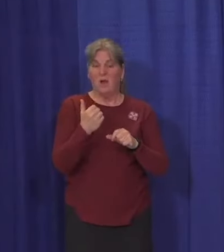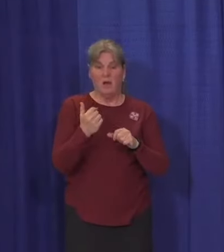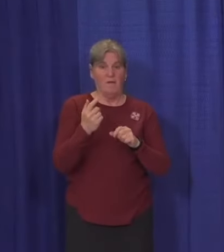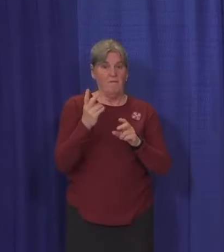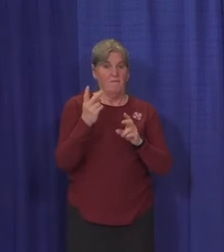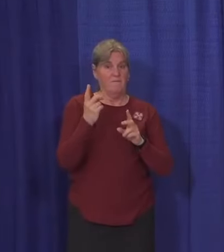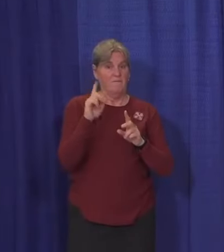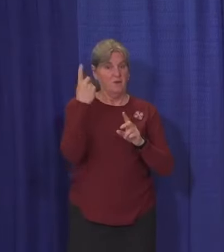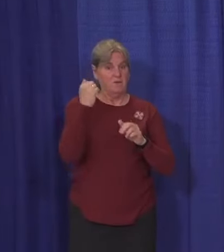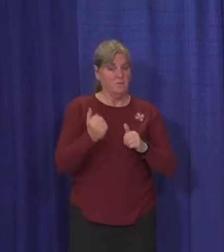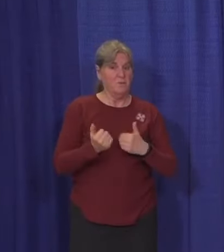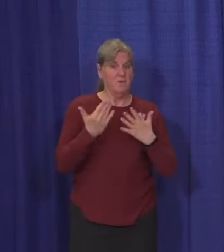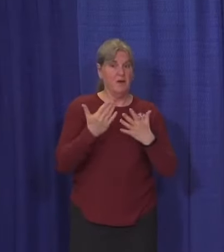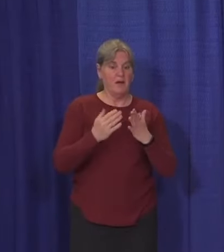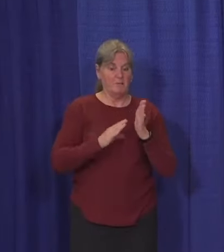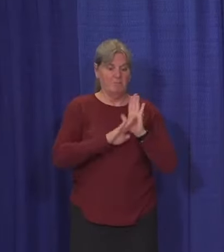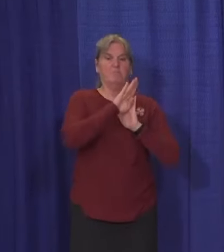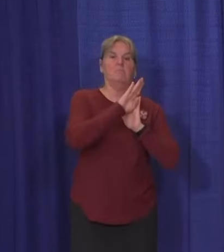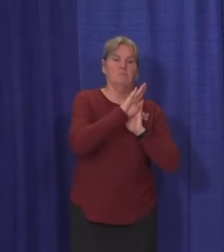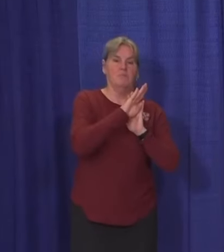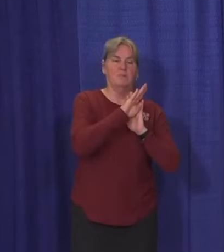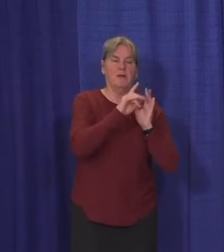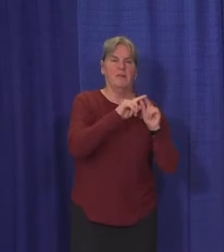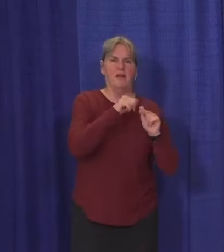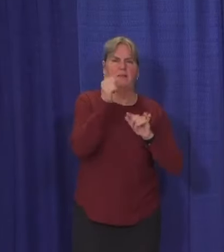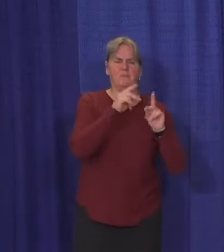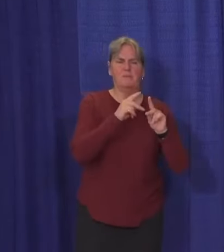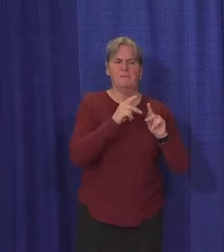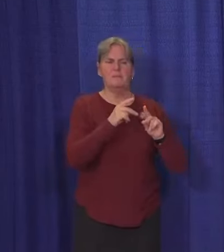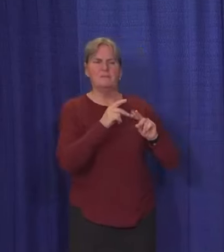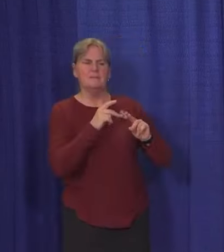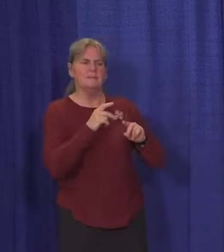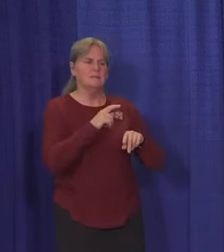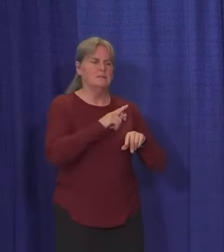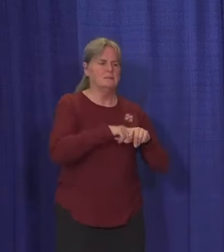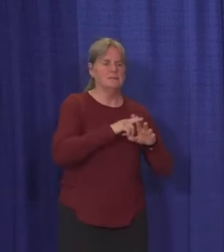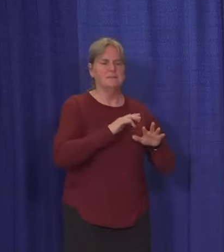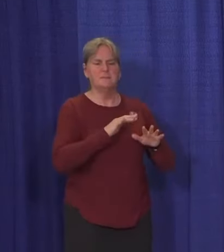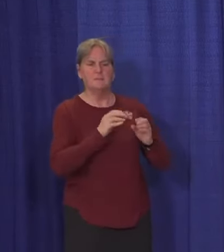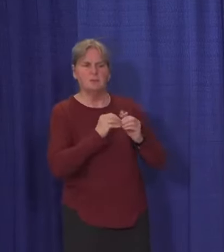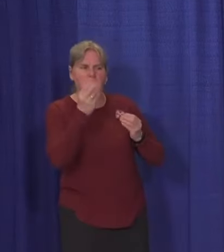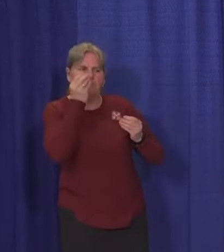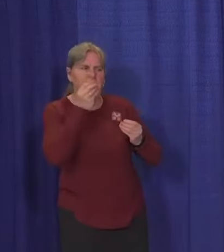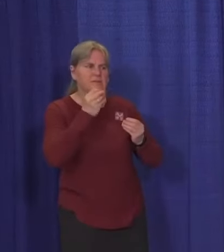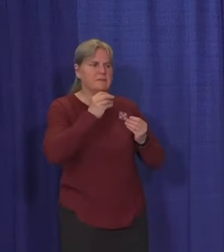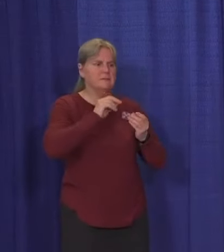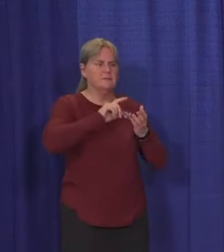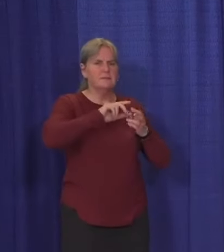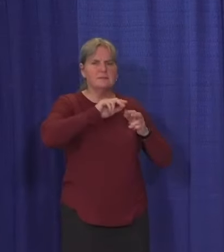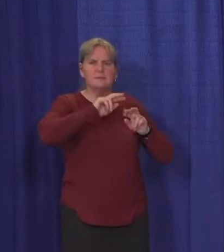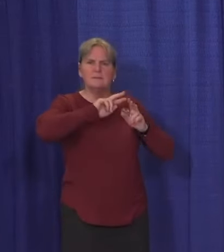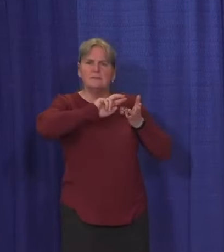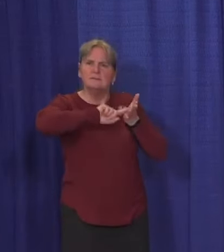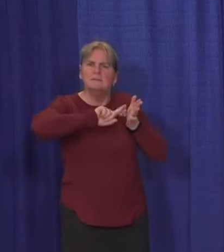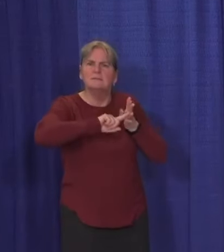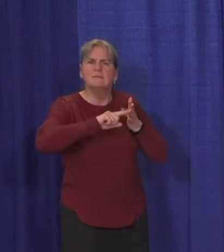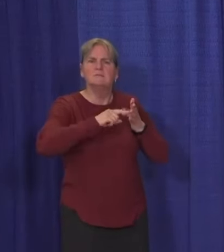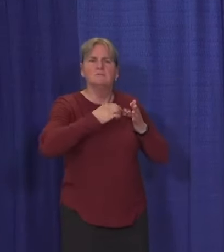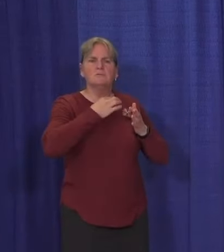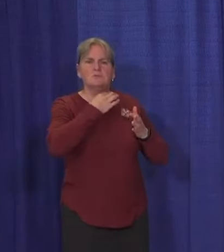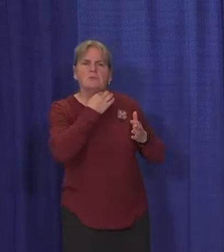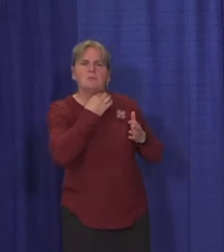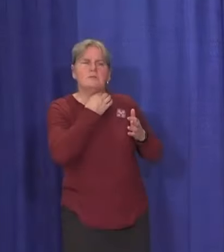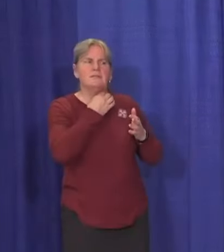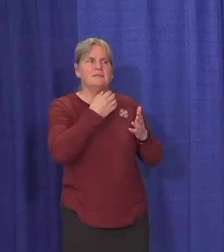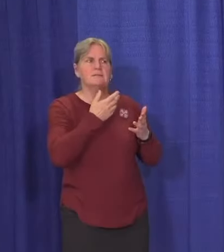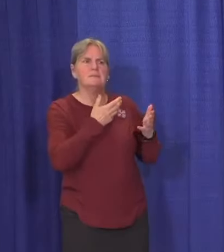always the ones that are waiting for more time, for more information, or for other questions to be addressed. And we also know that